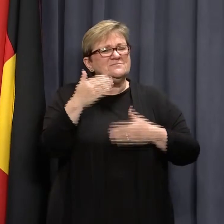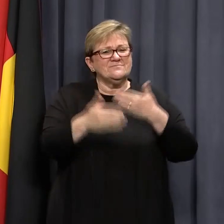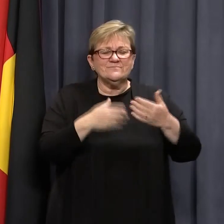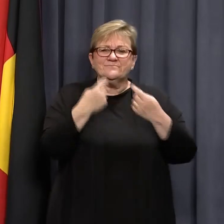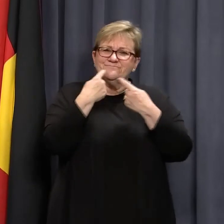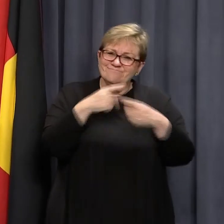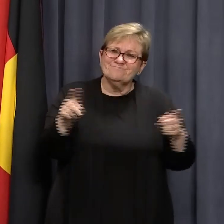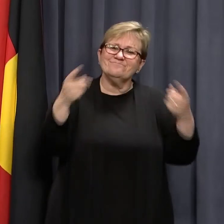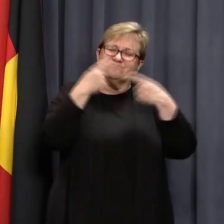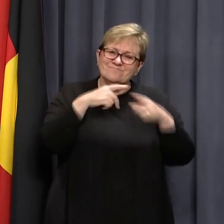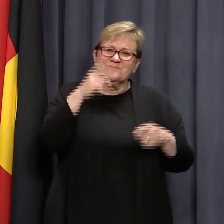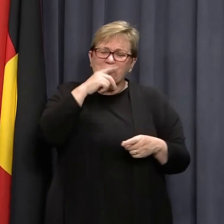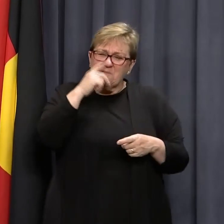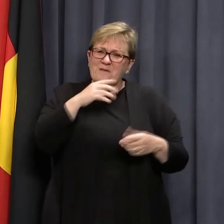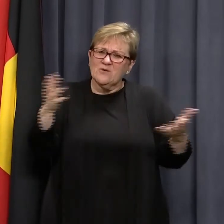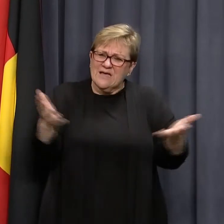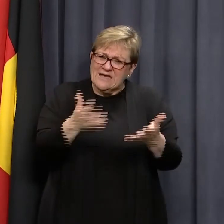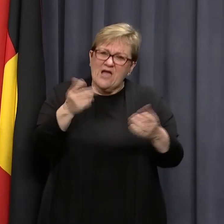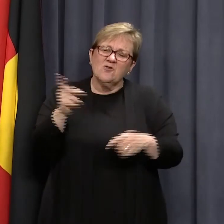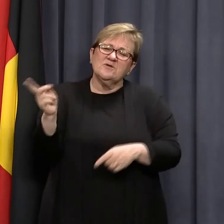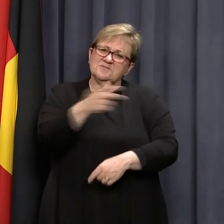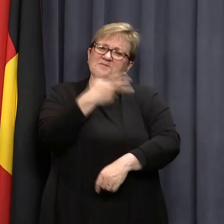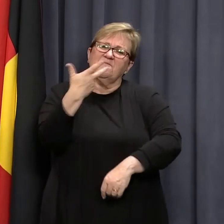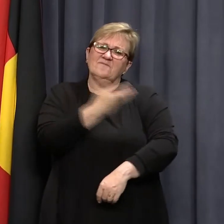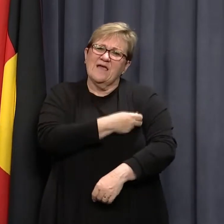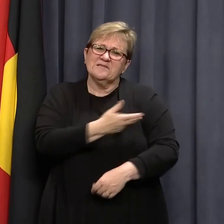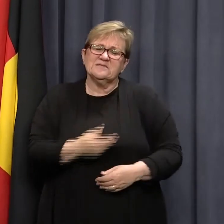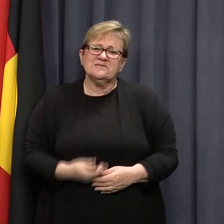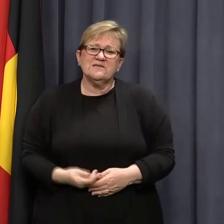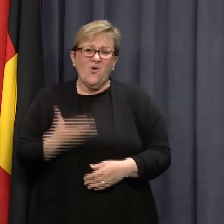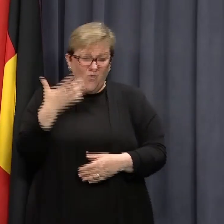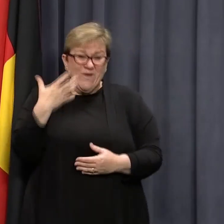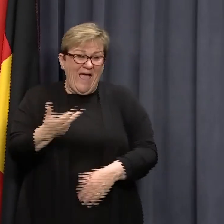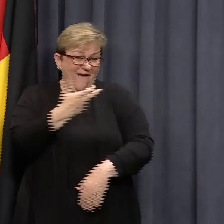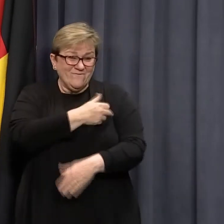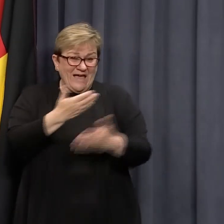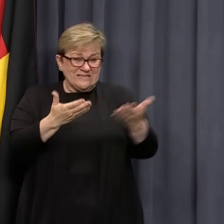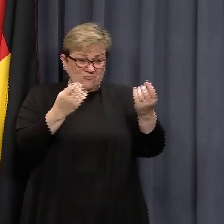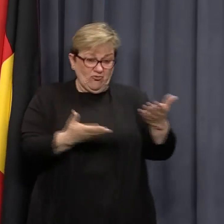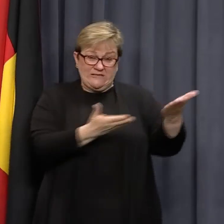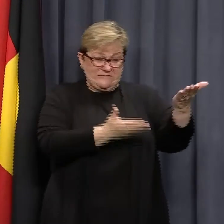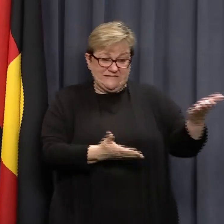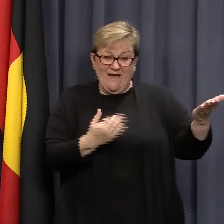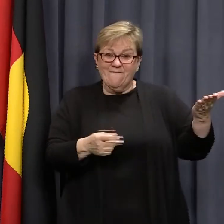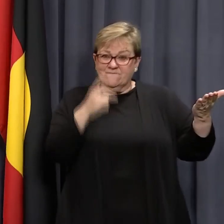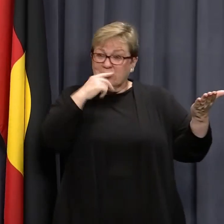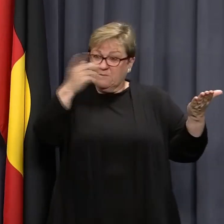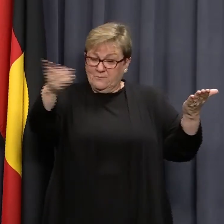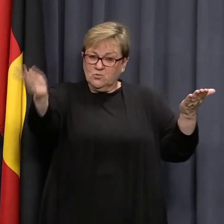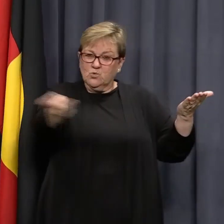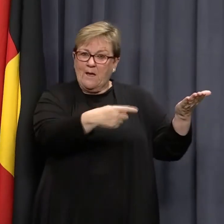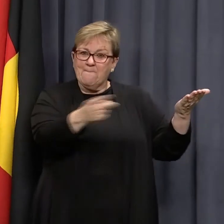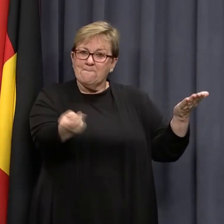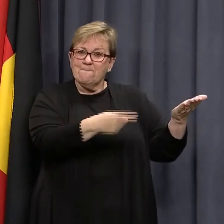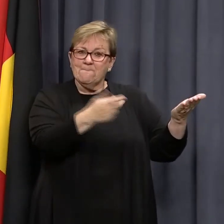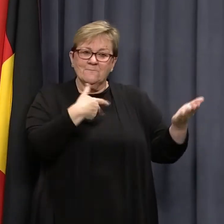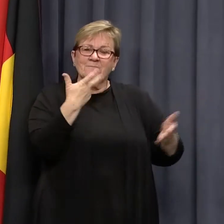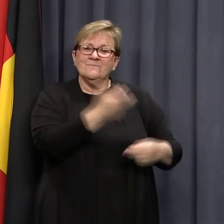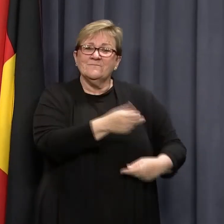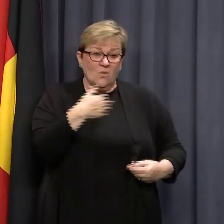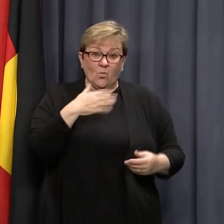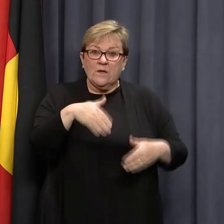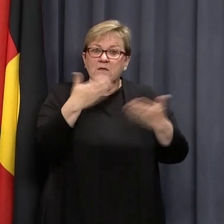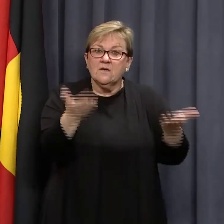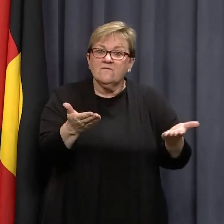out and encouraging people to go and get the vaccine. There is vaccine out there. If people, we're obviously offering